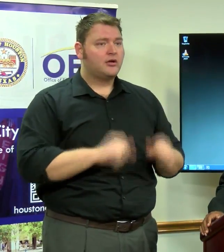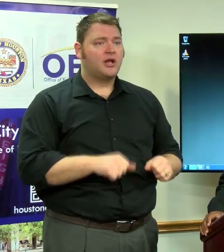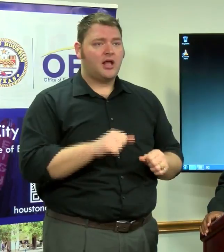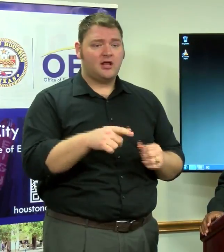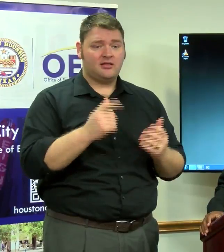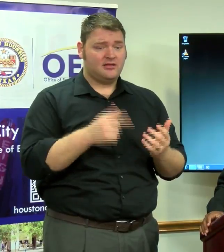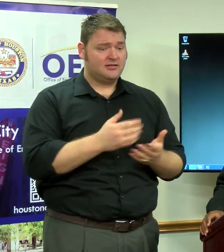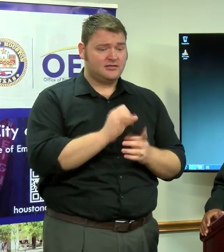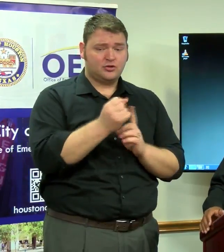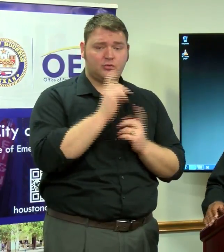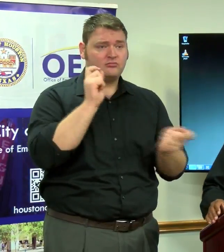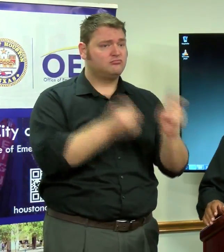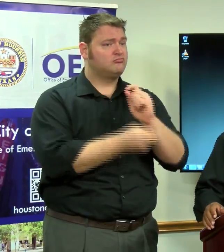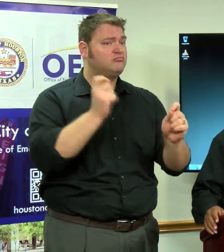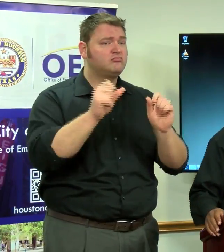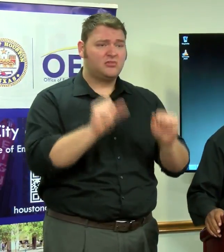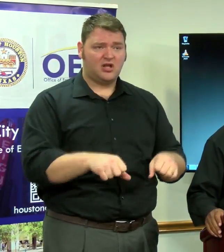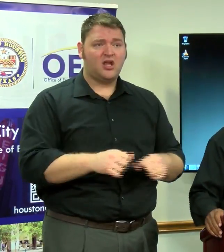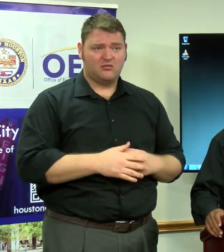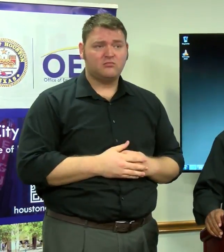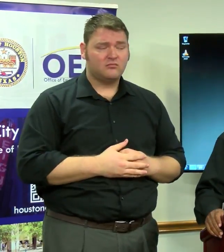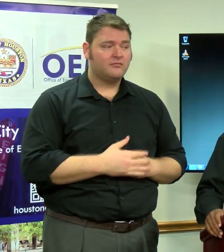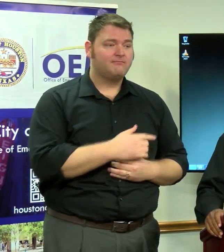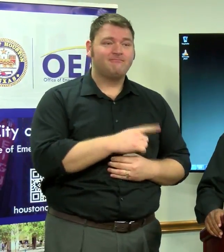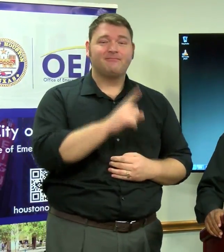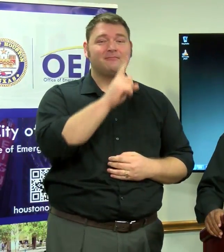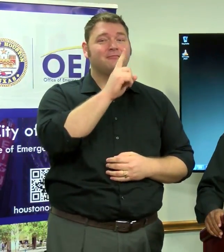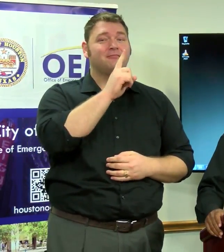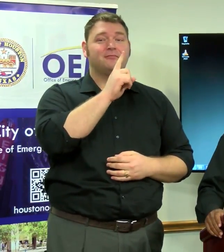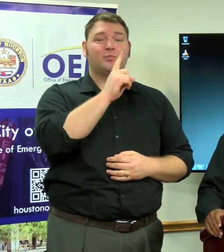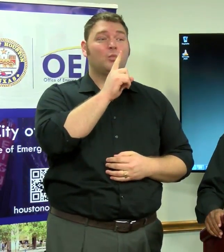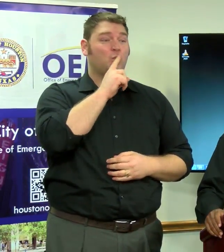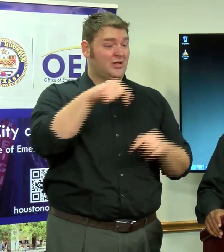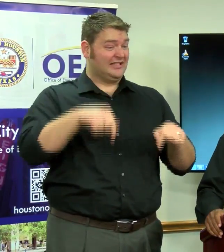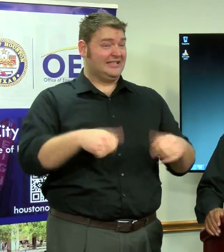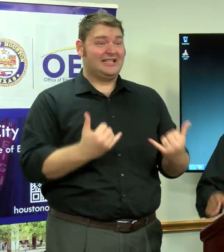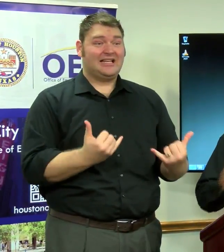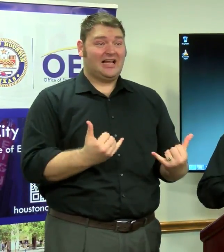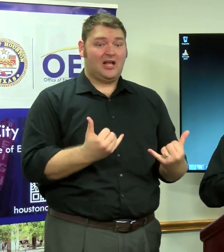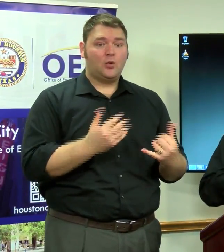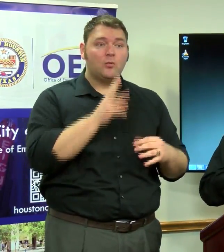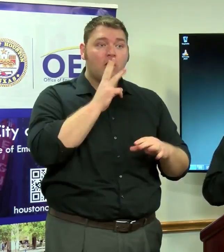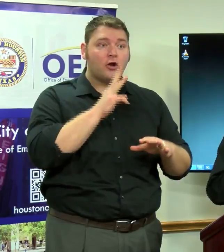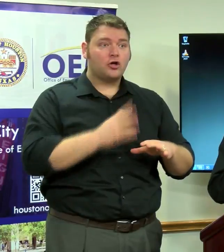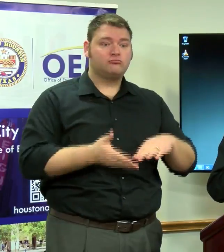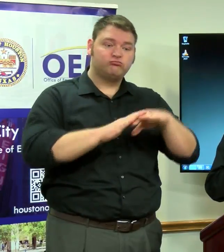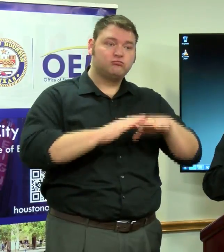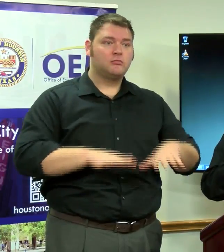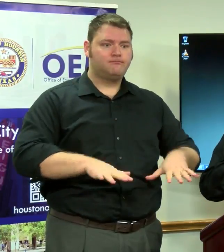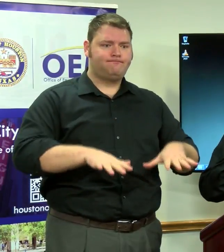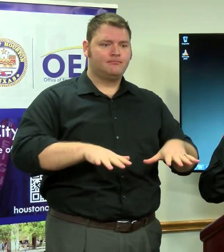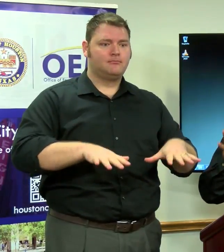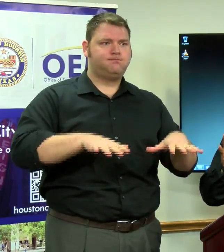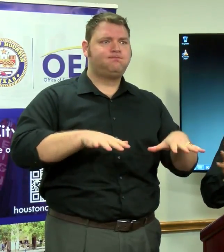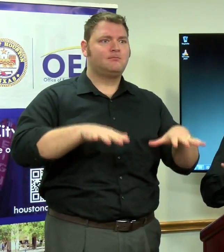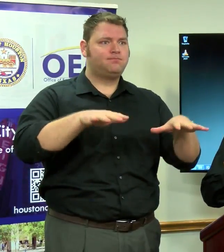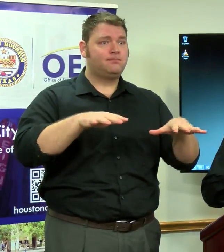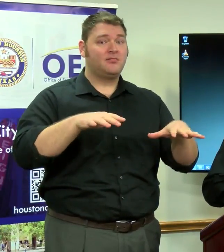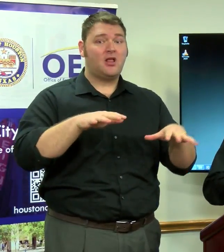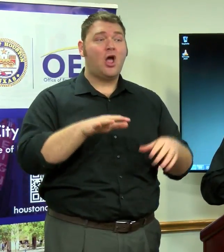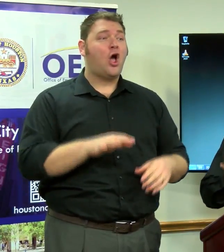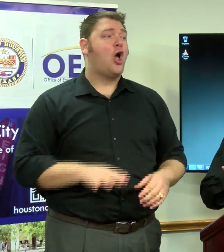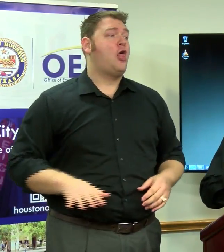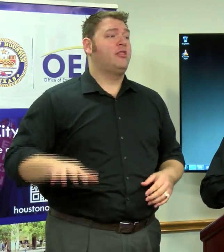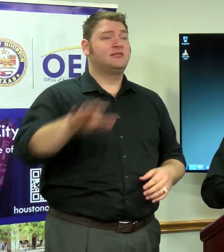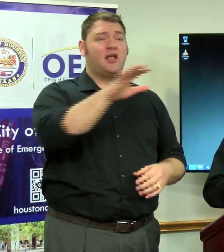the situation is. Okay. Because the reality is that water is continuing to rise. We were impacted throughout the entire region.